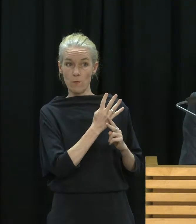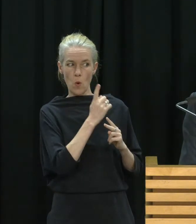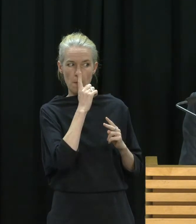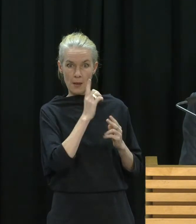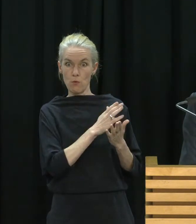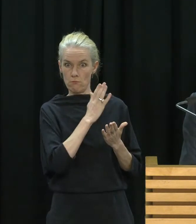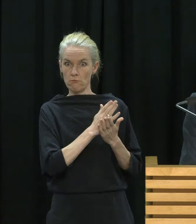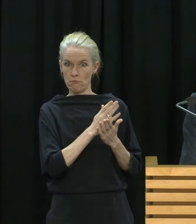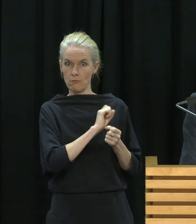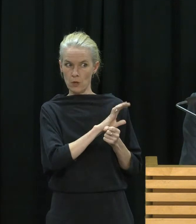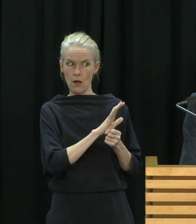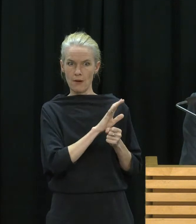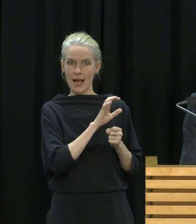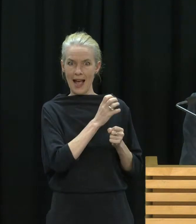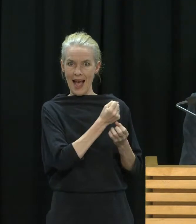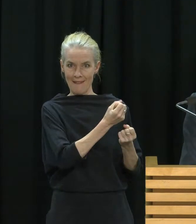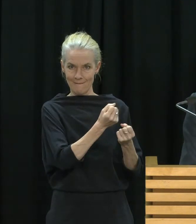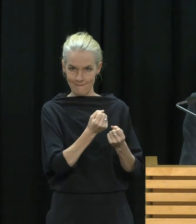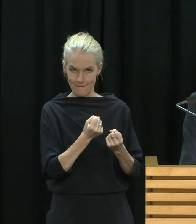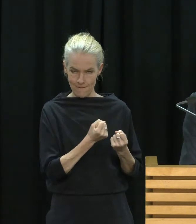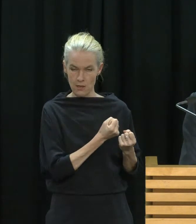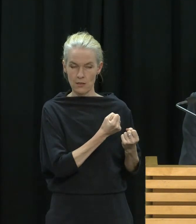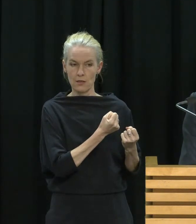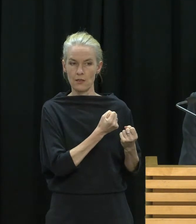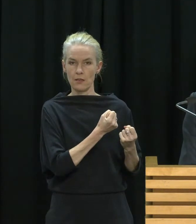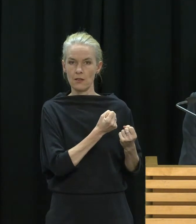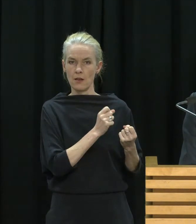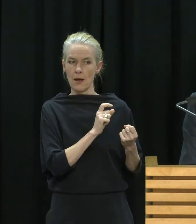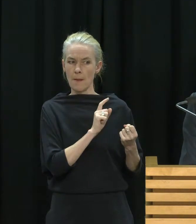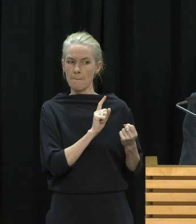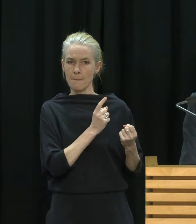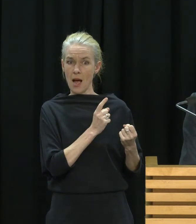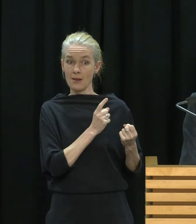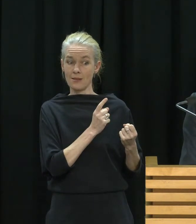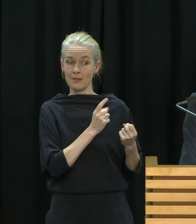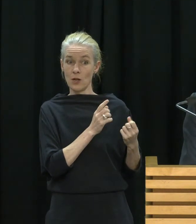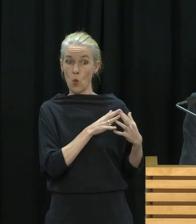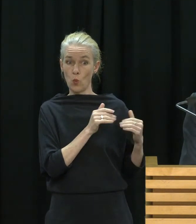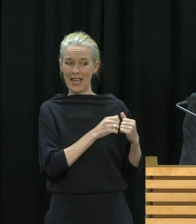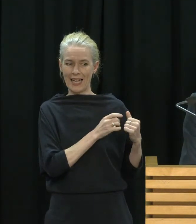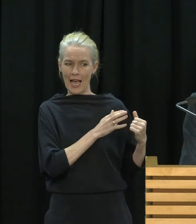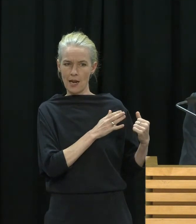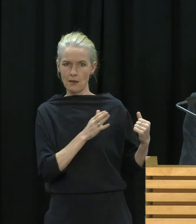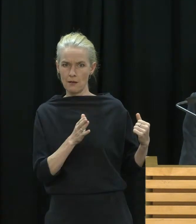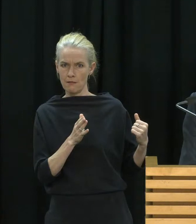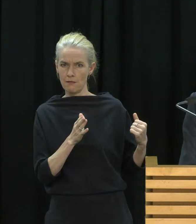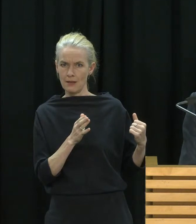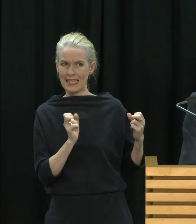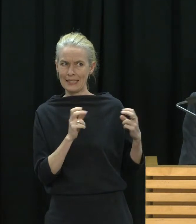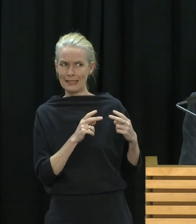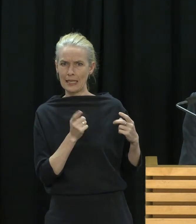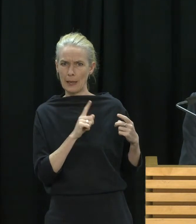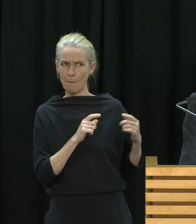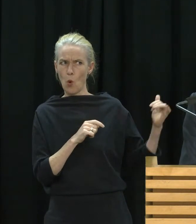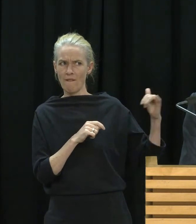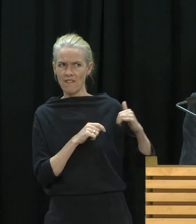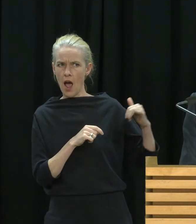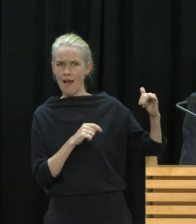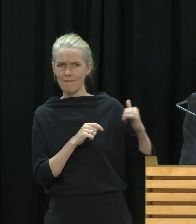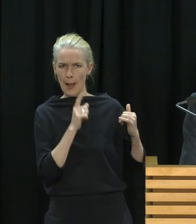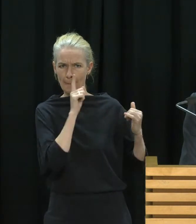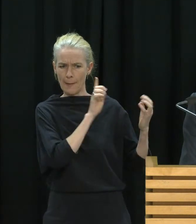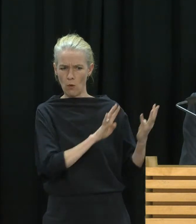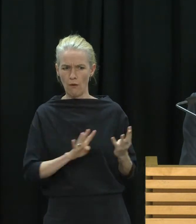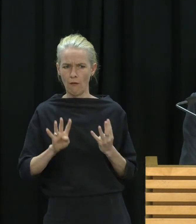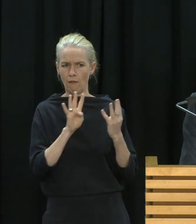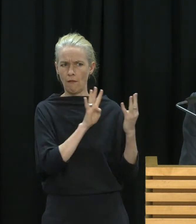Sydney have arrived in New Zealand. How concerned are you both about the possibility of them having COVID, and also are you considering making